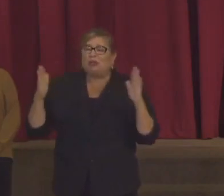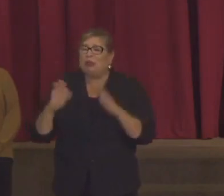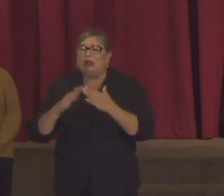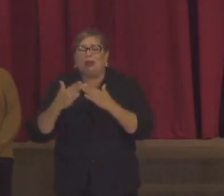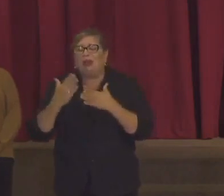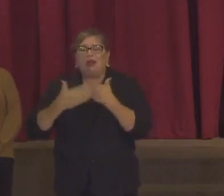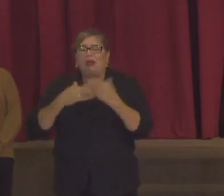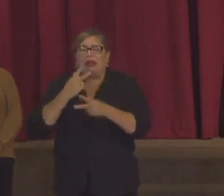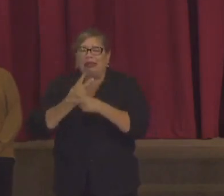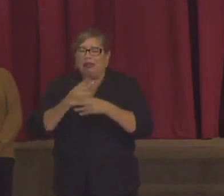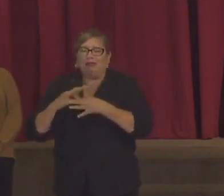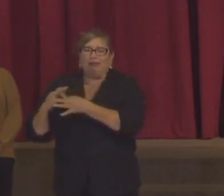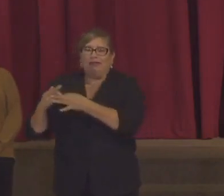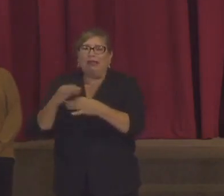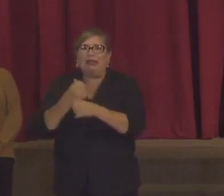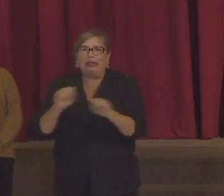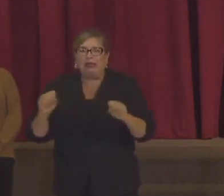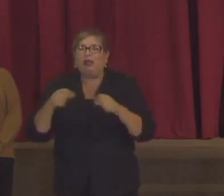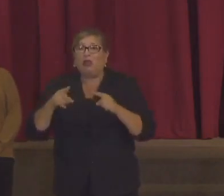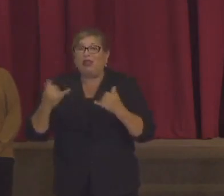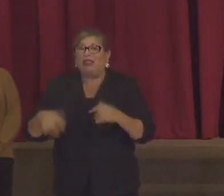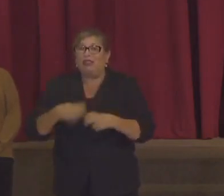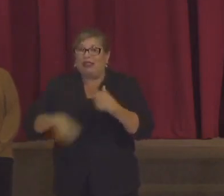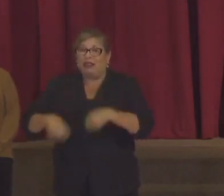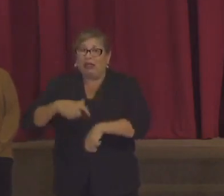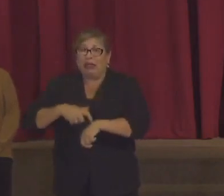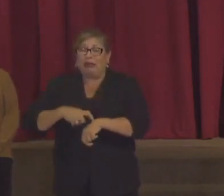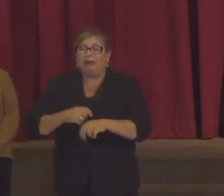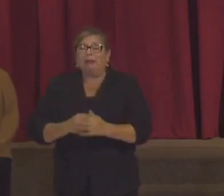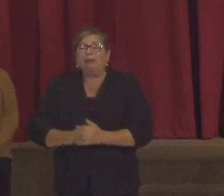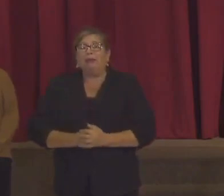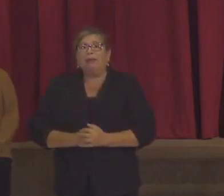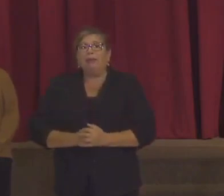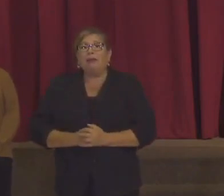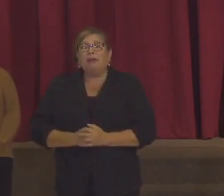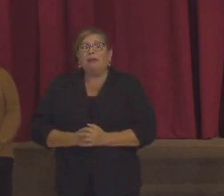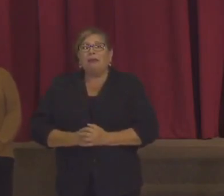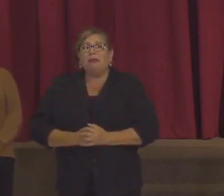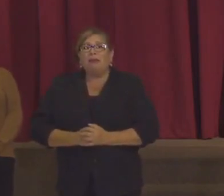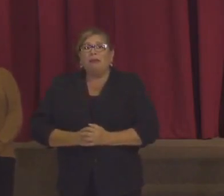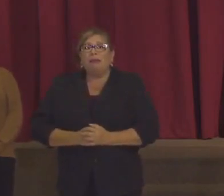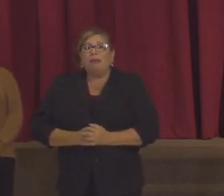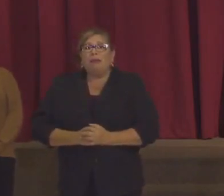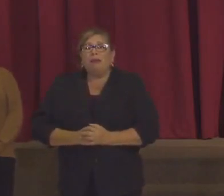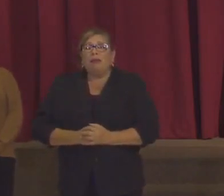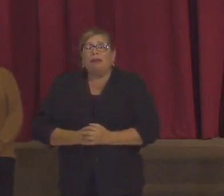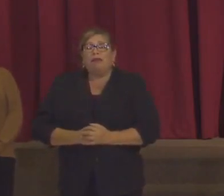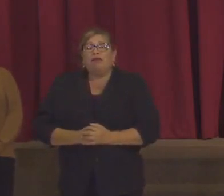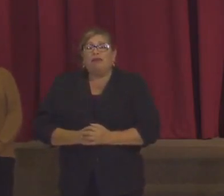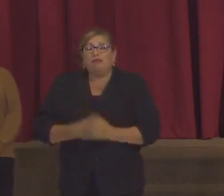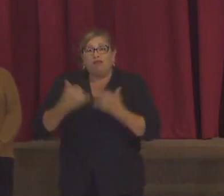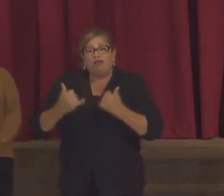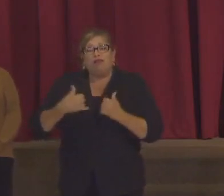and difficult moment. So with that, we're happy to take any questions. We, of course, happy to